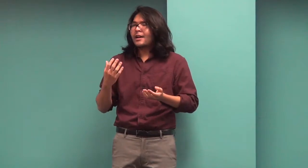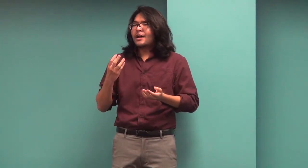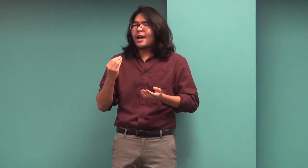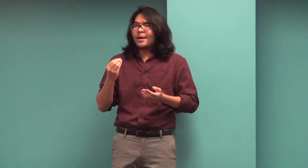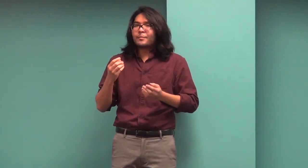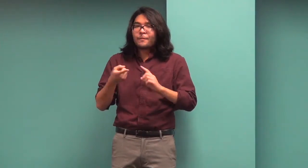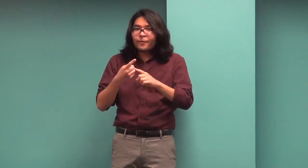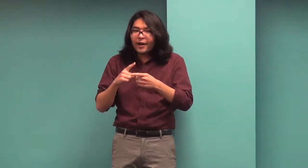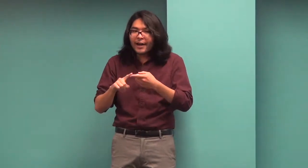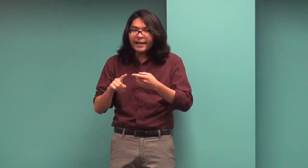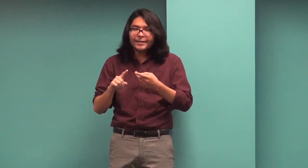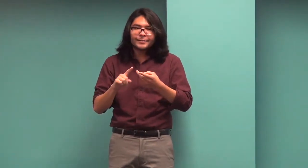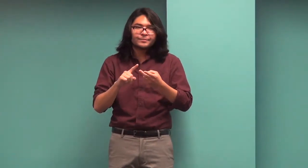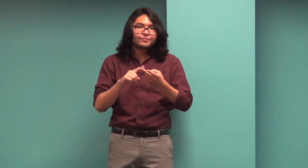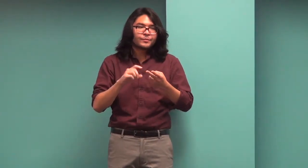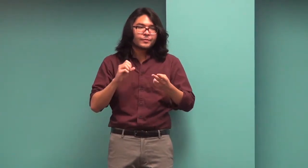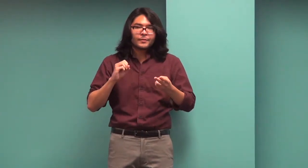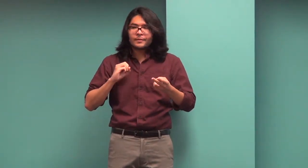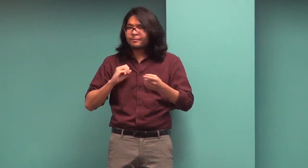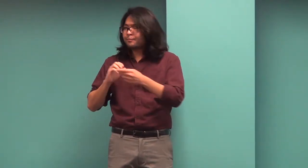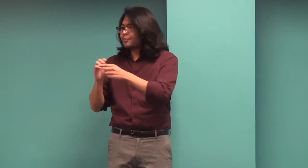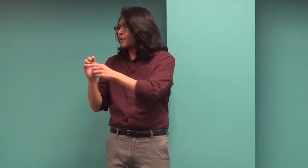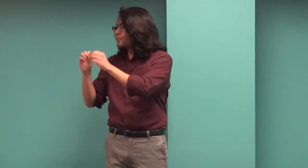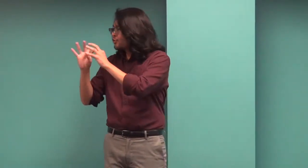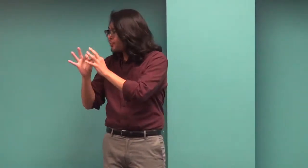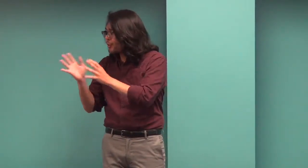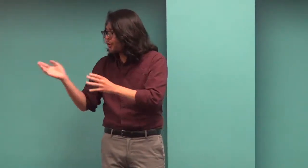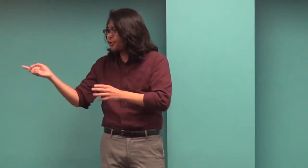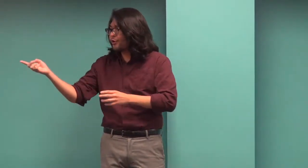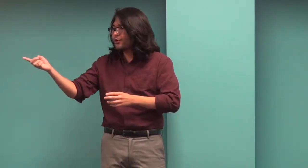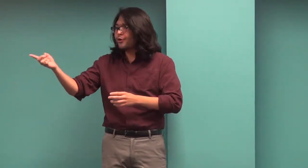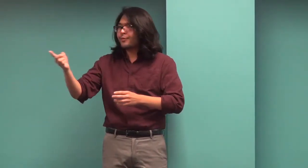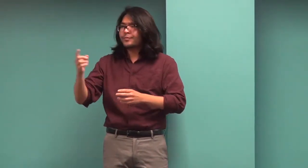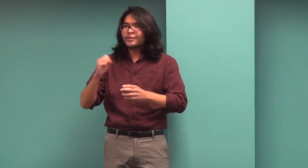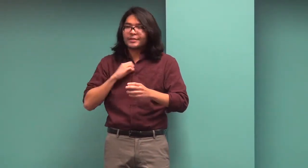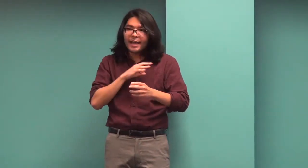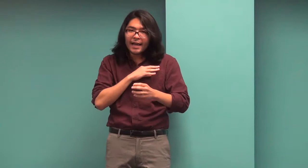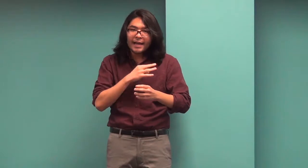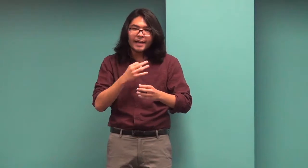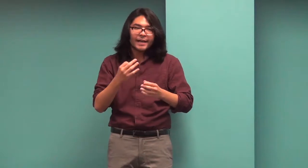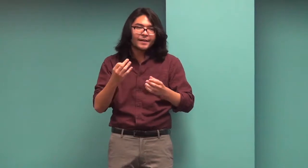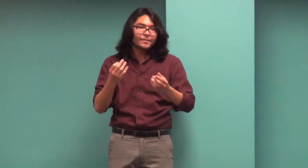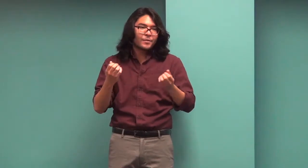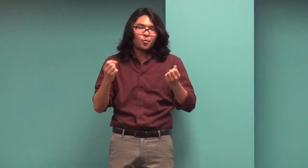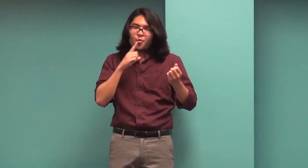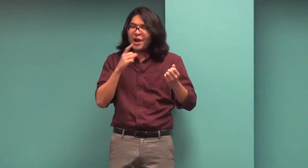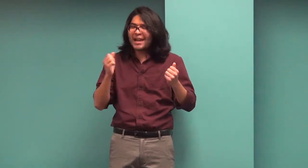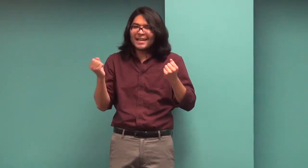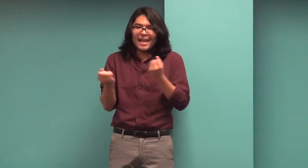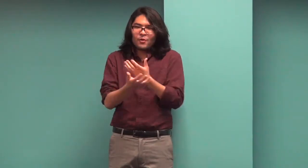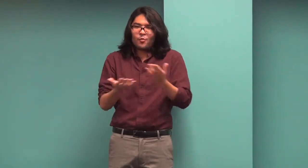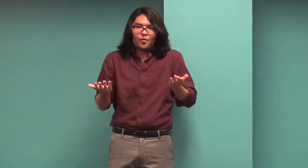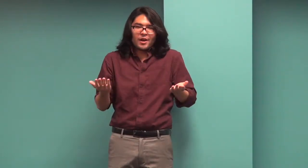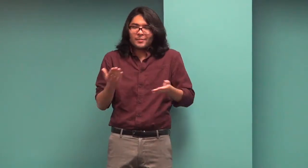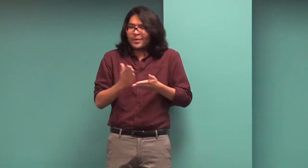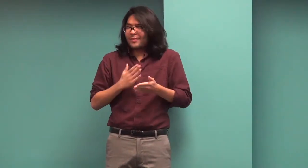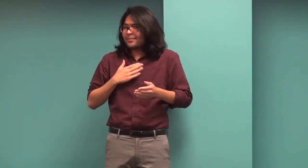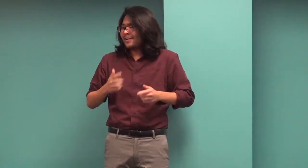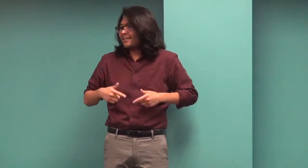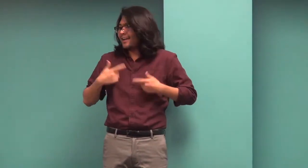and my growth, to my friends and to the interpreters, to the staff. Really everyone has